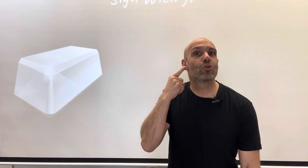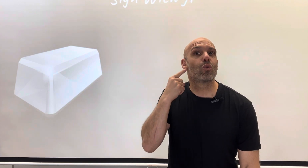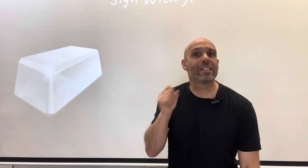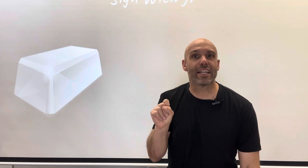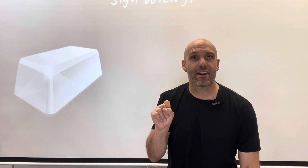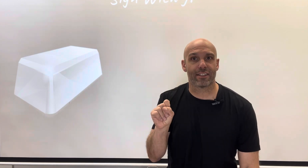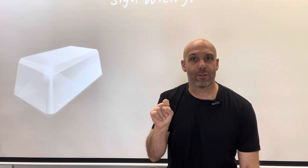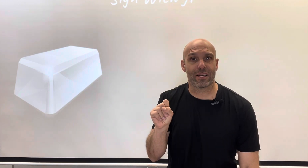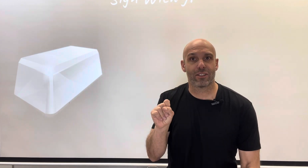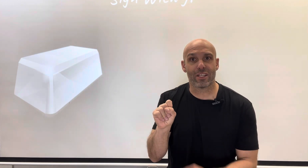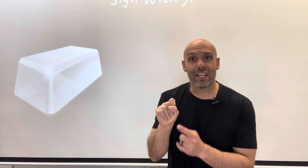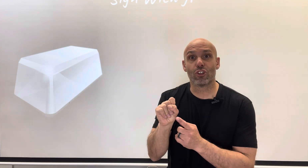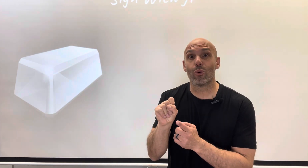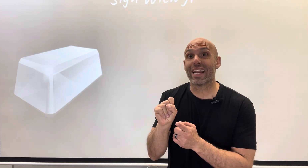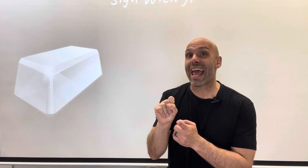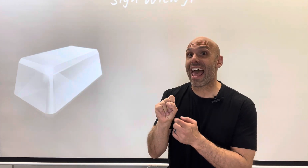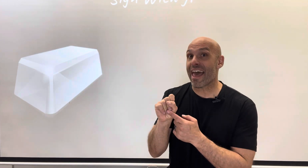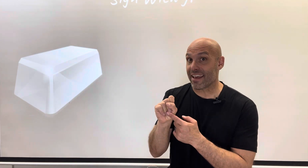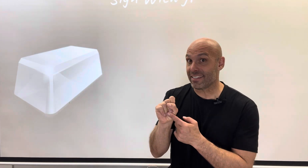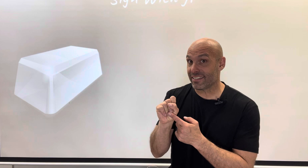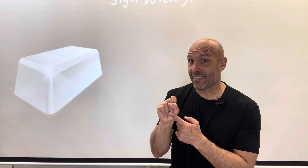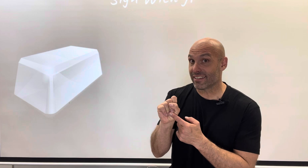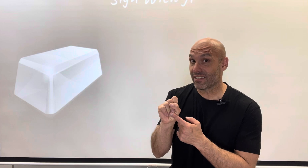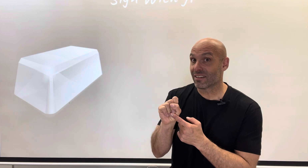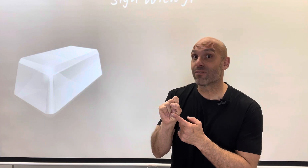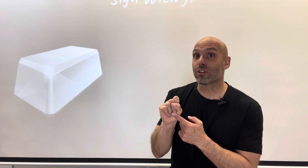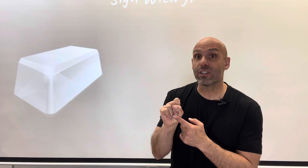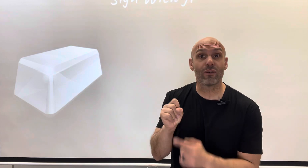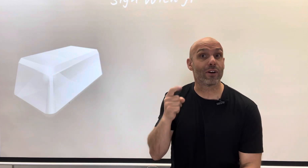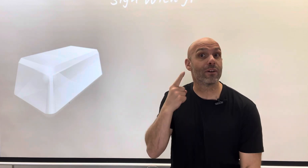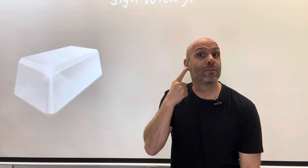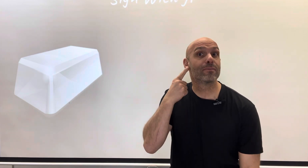twist it out a little bit into an S for silver.